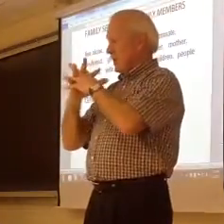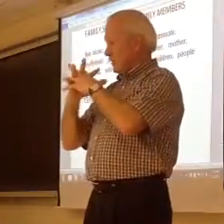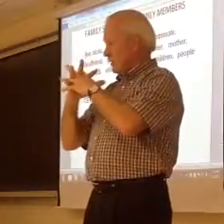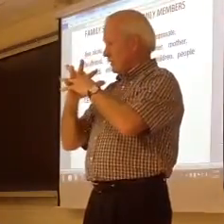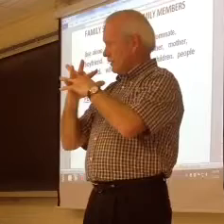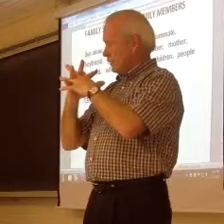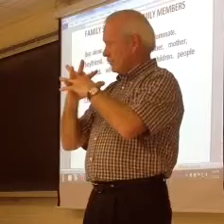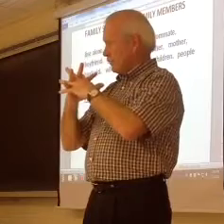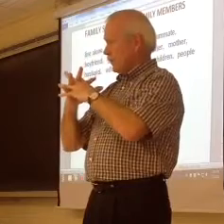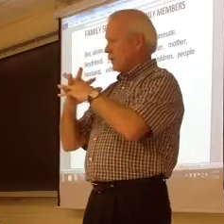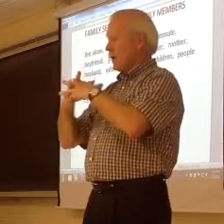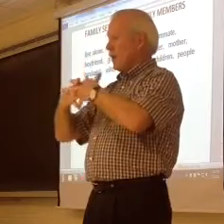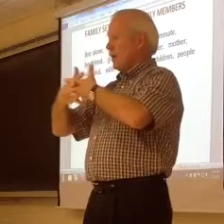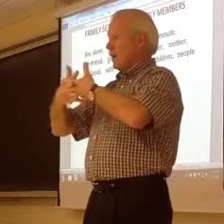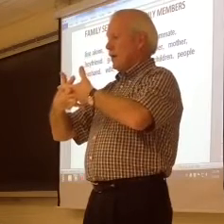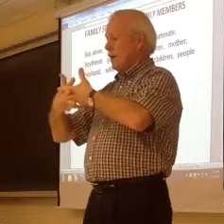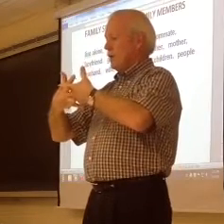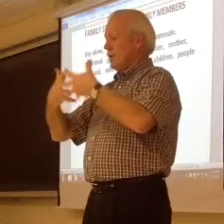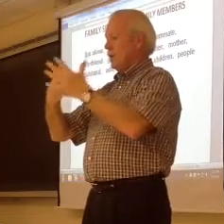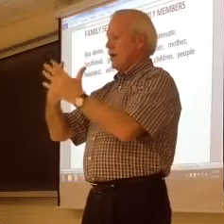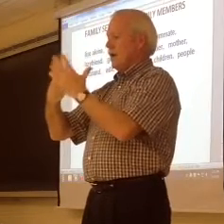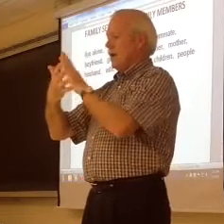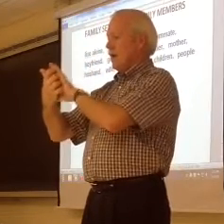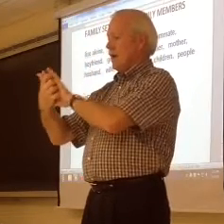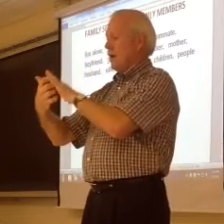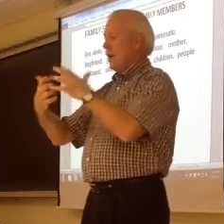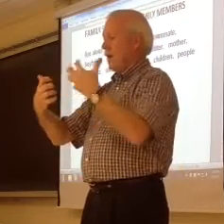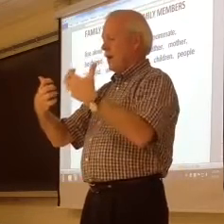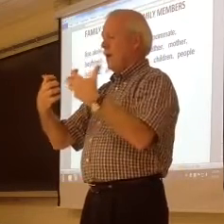together. Here, I did football.